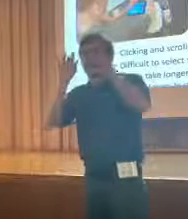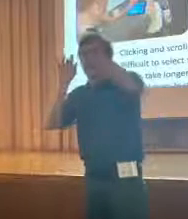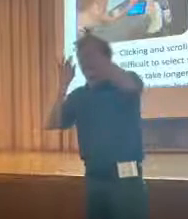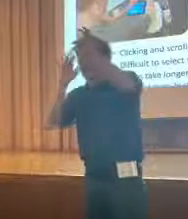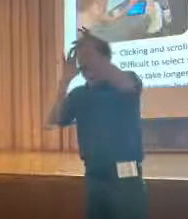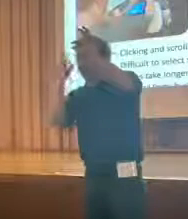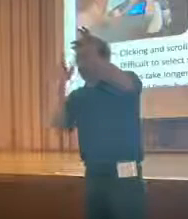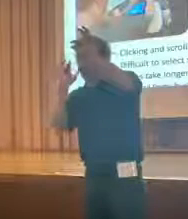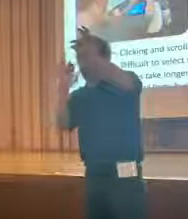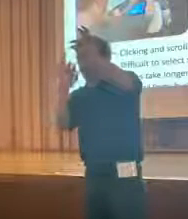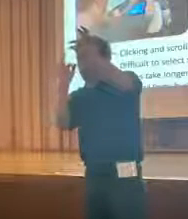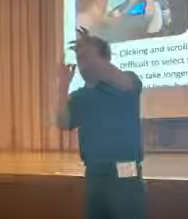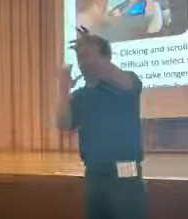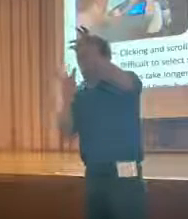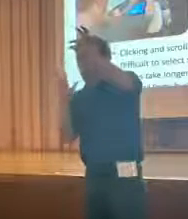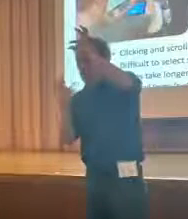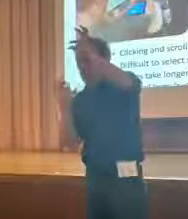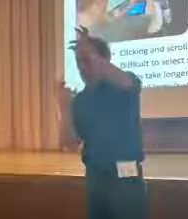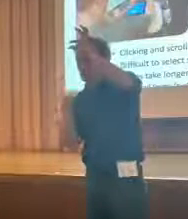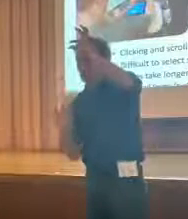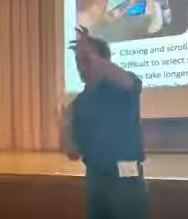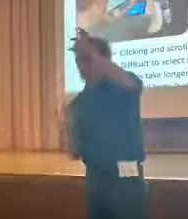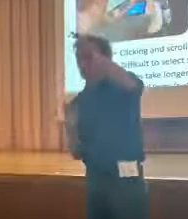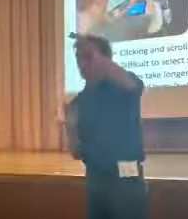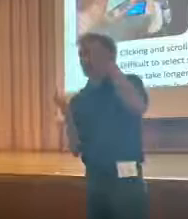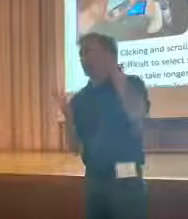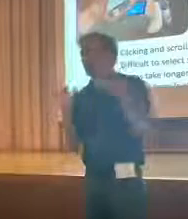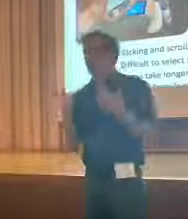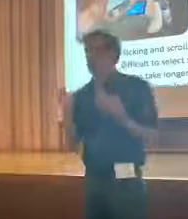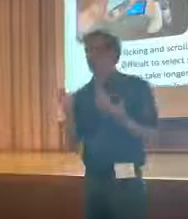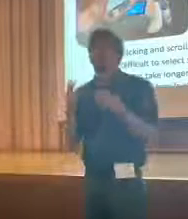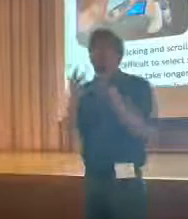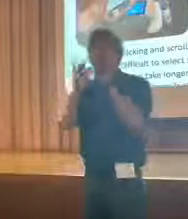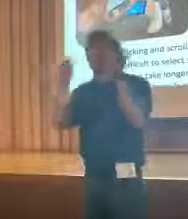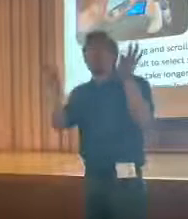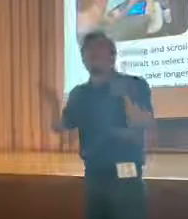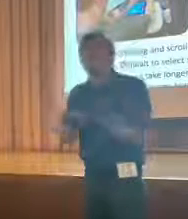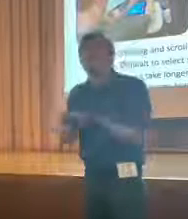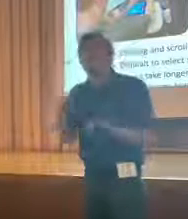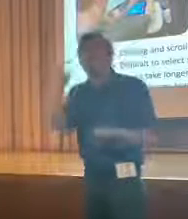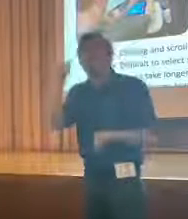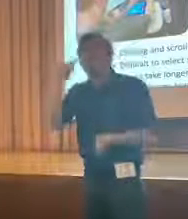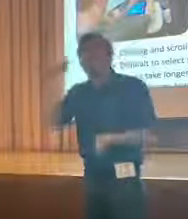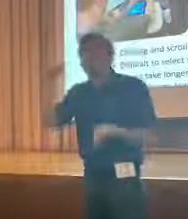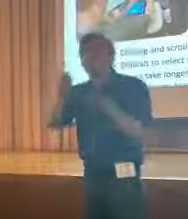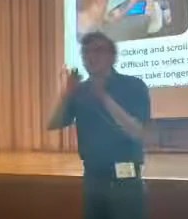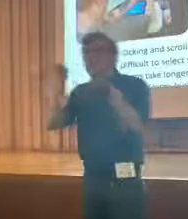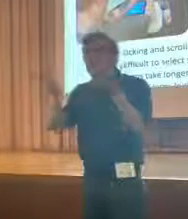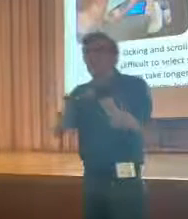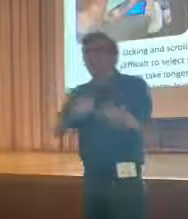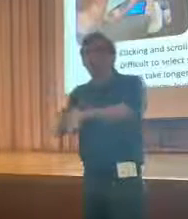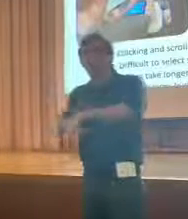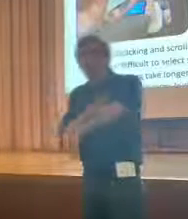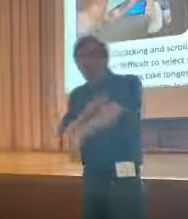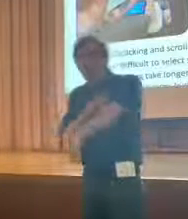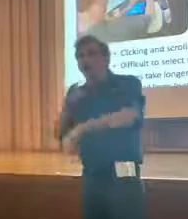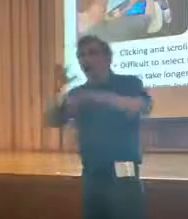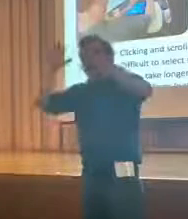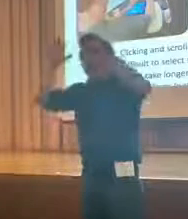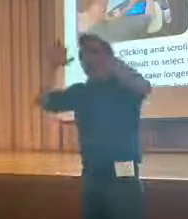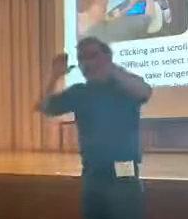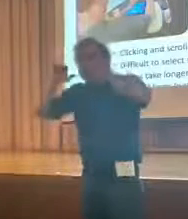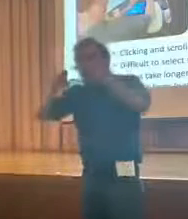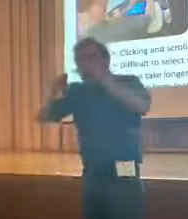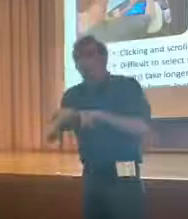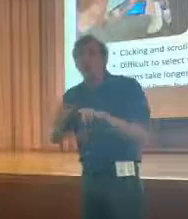and intricate can take time to complete. So if they're on a timer, bank forms, airline